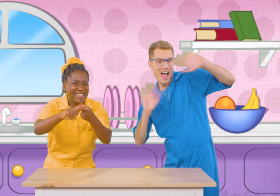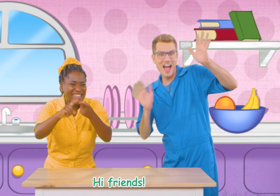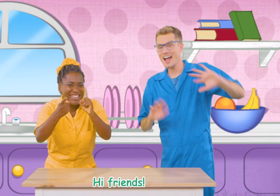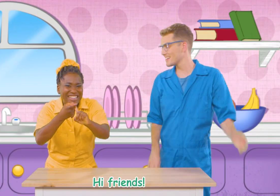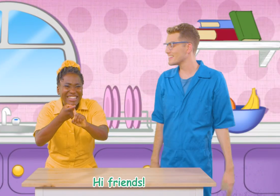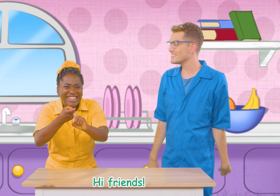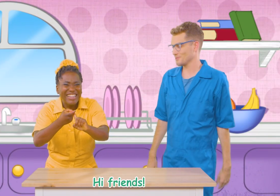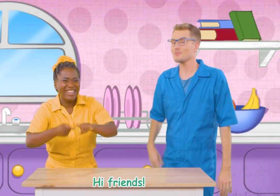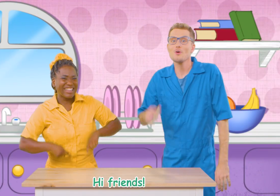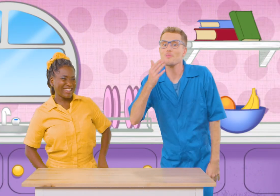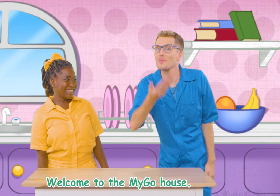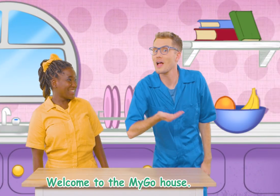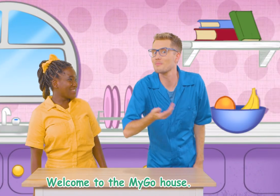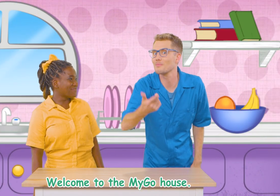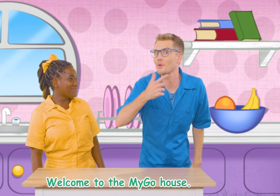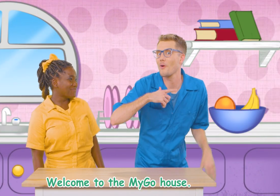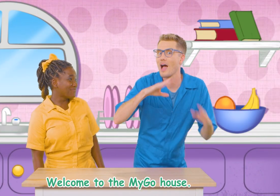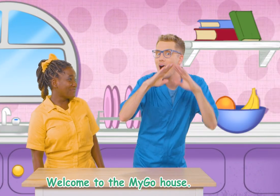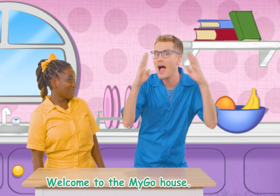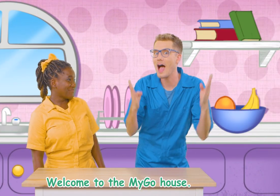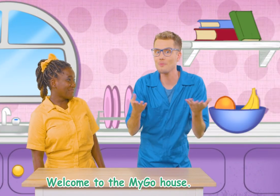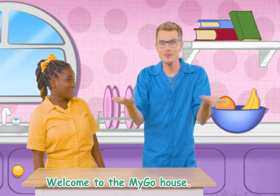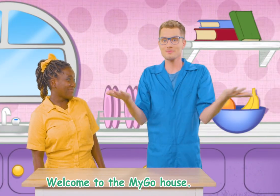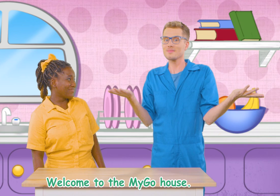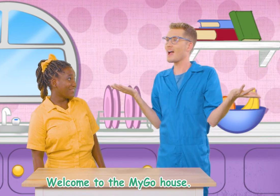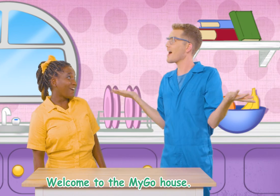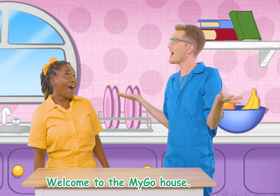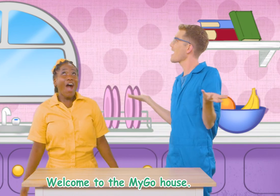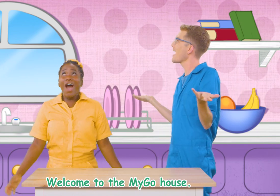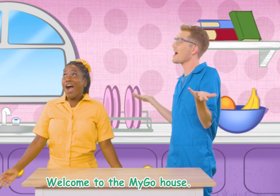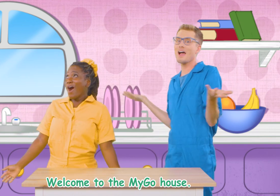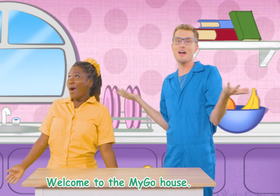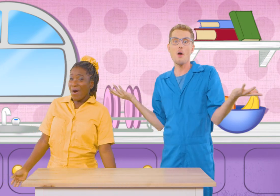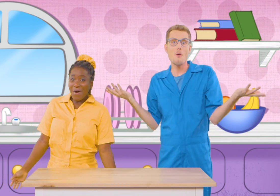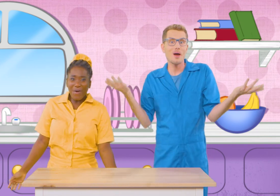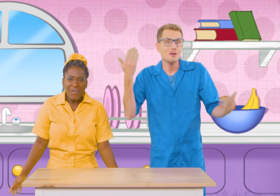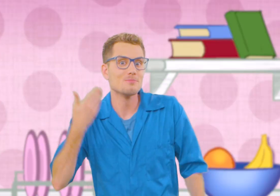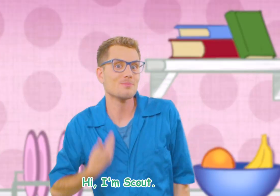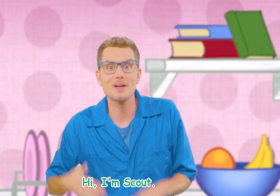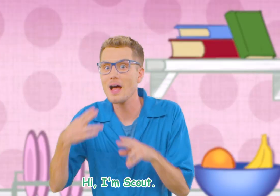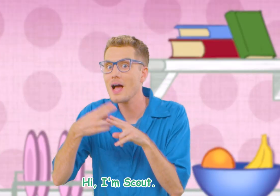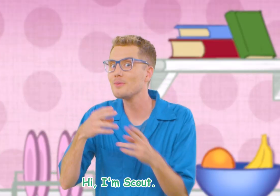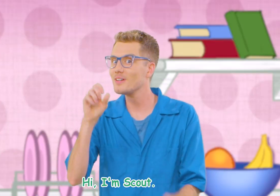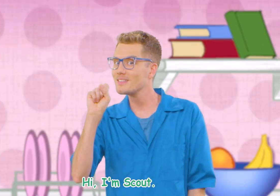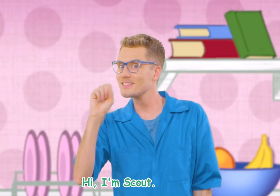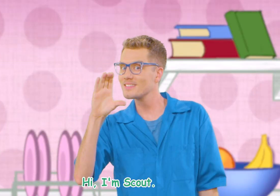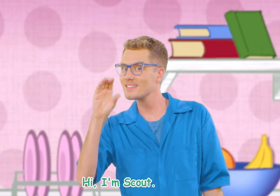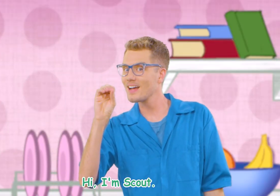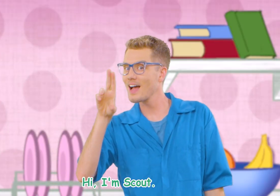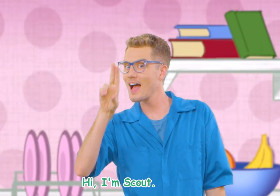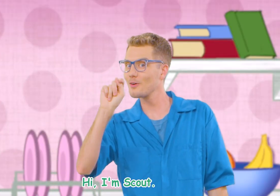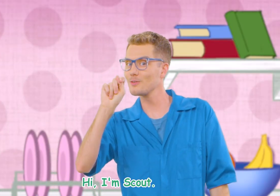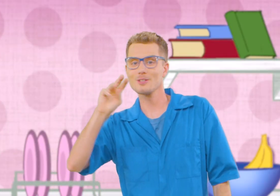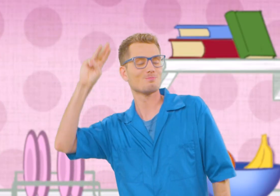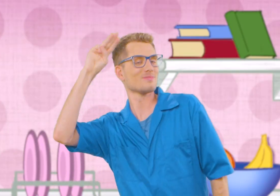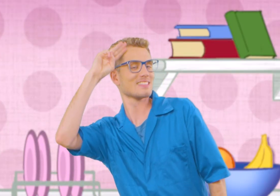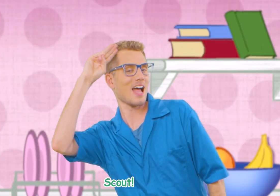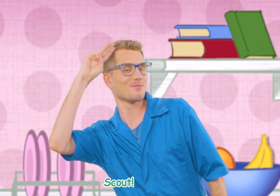Hi, friends! Welcome to the MyGo house. Hi, I'm Scout.